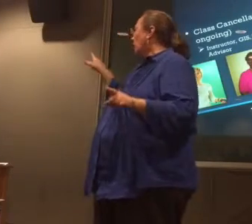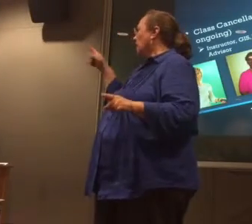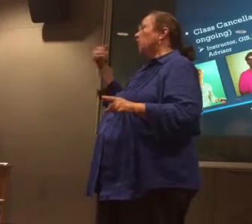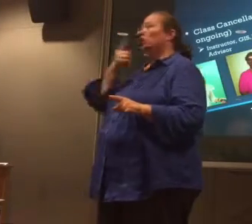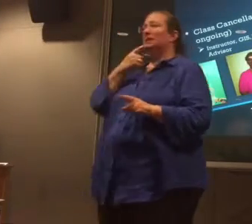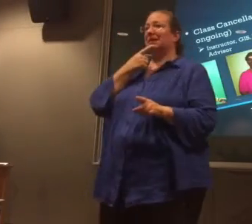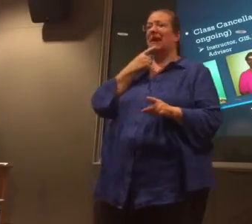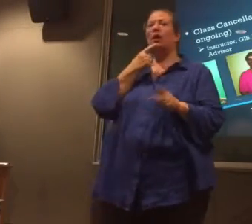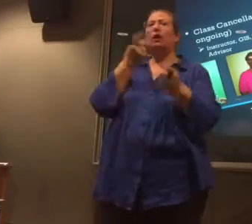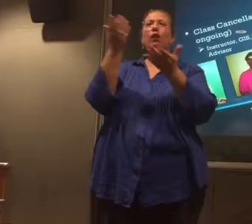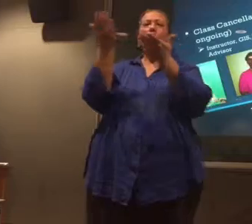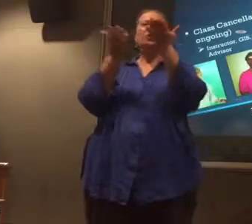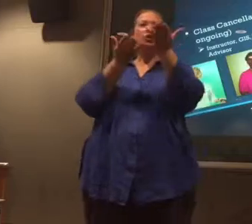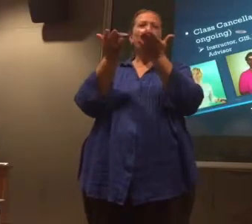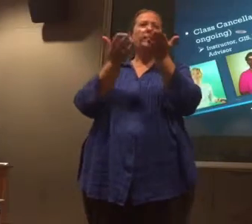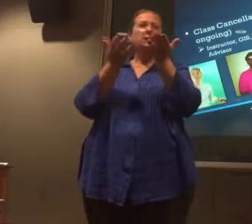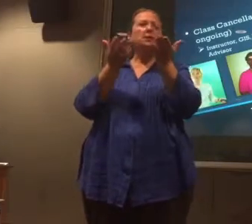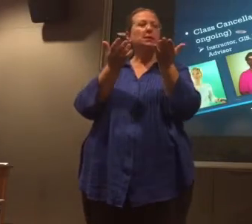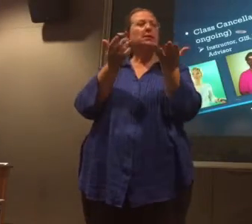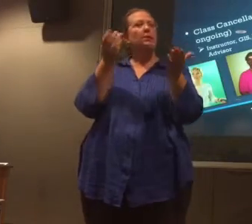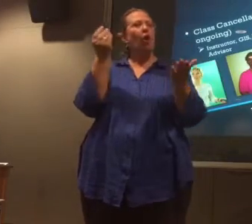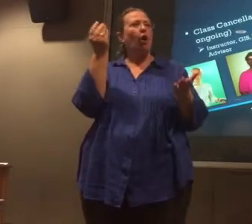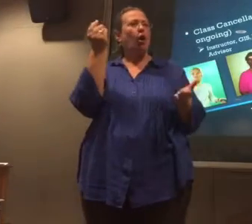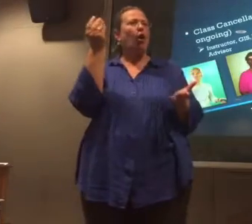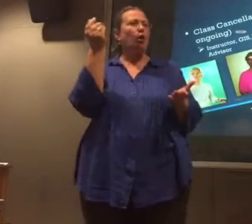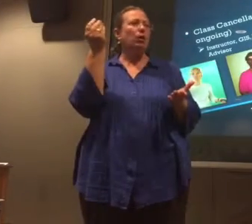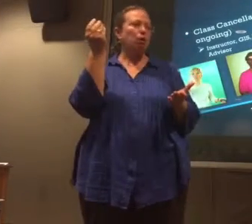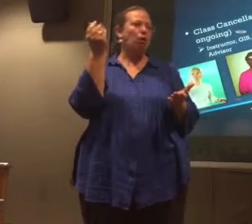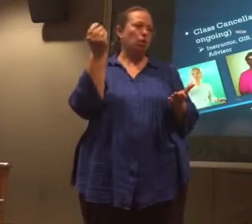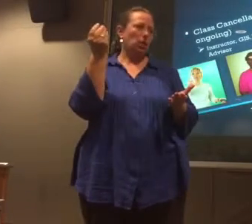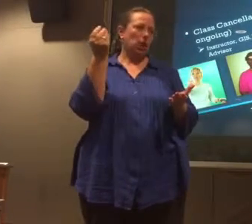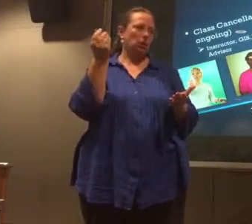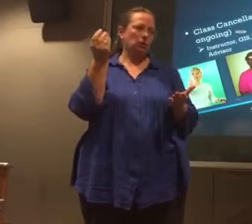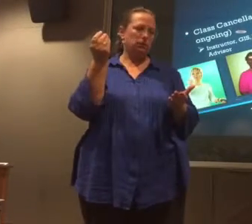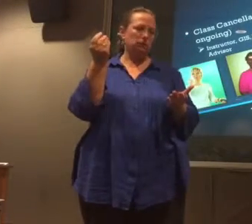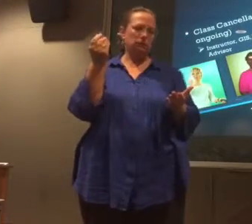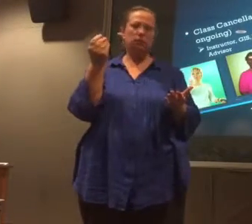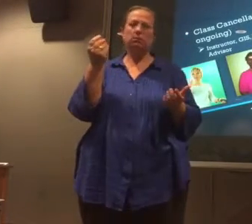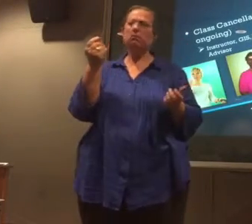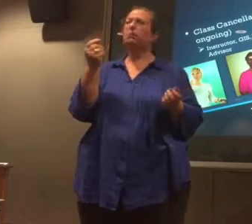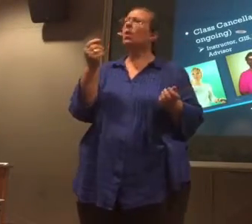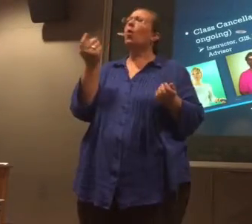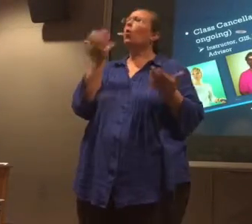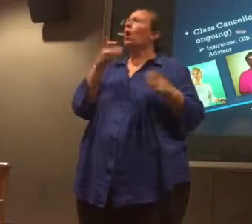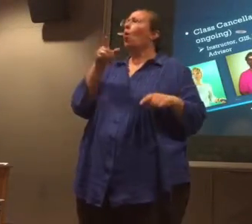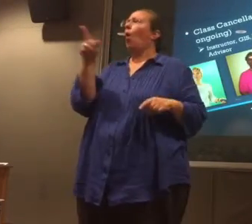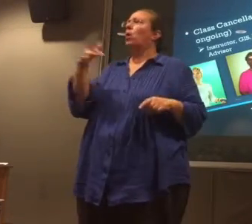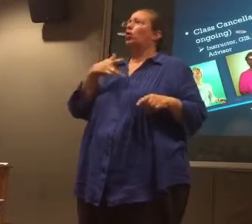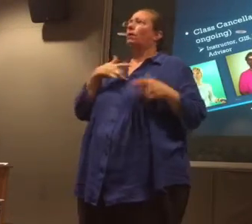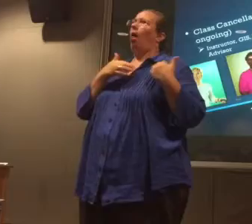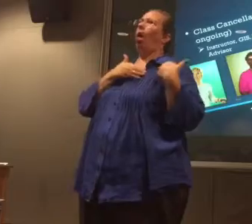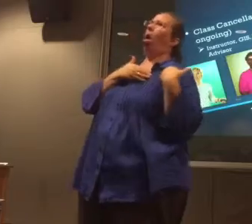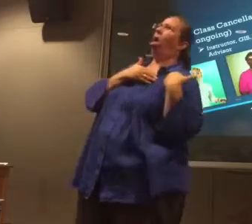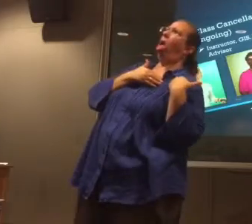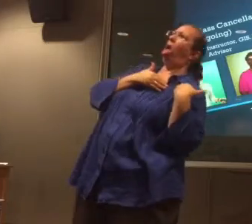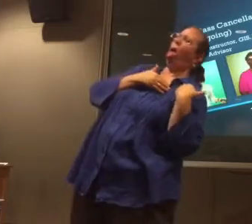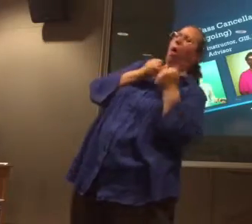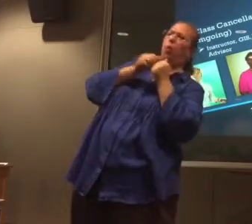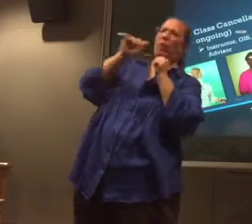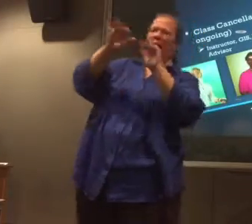Where to start? Okay, now, because as Darian mentioned, these services are costly. And we don't